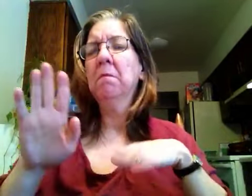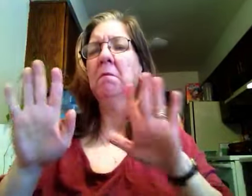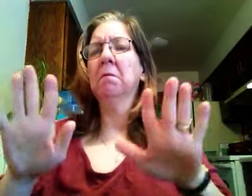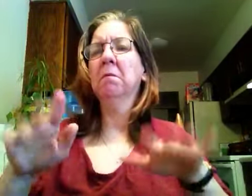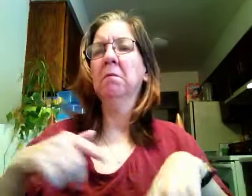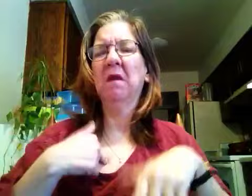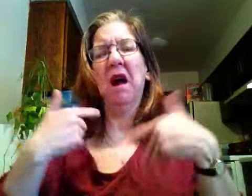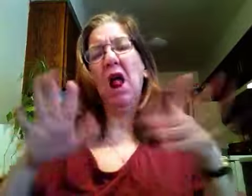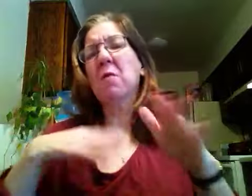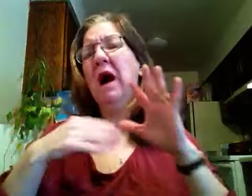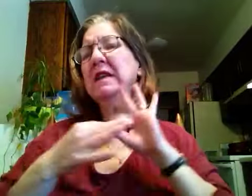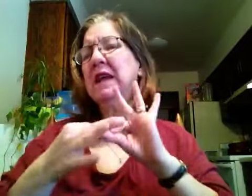Yeah.